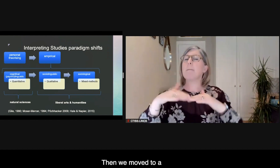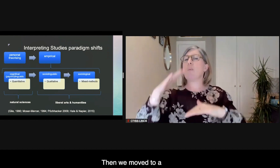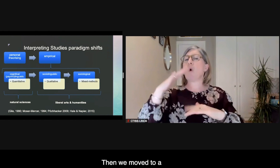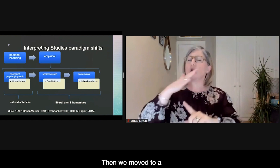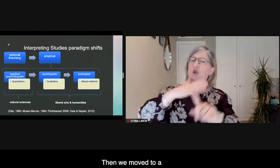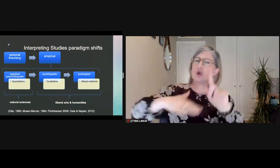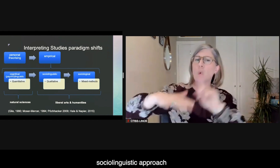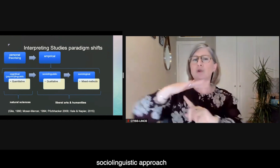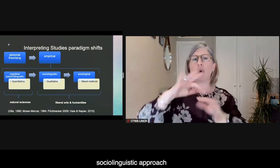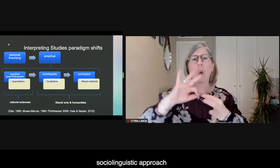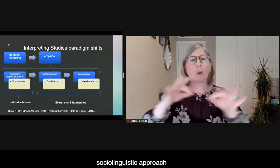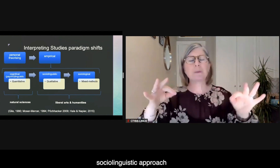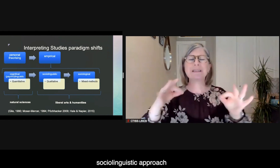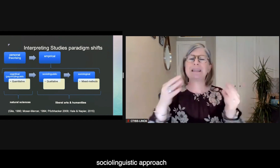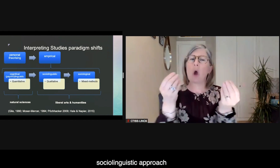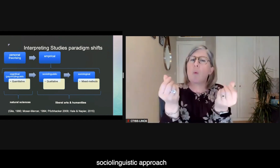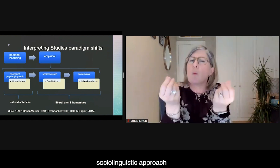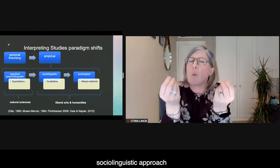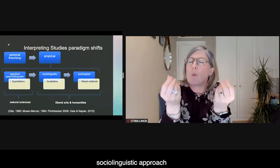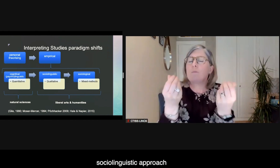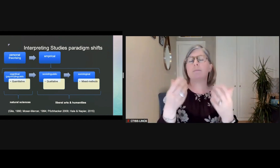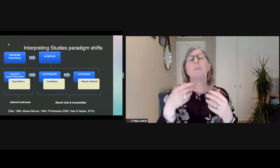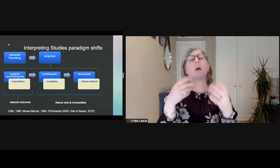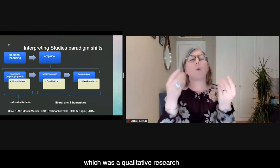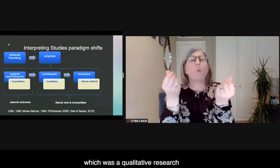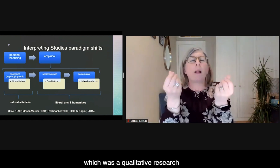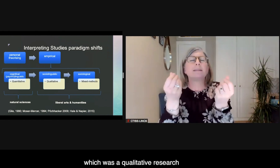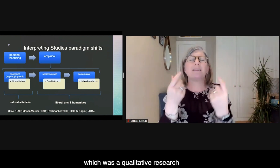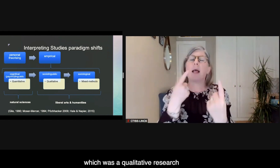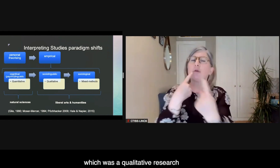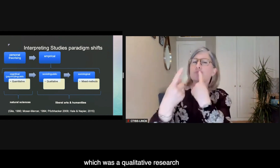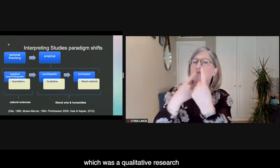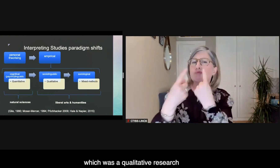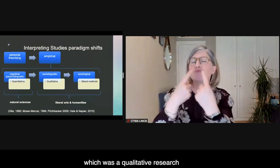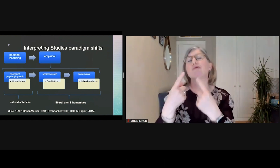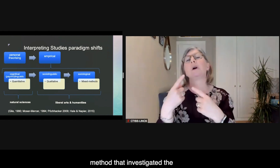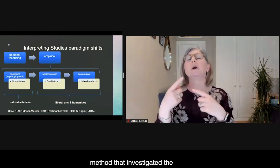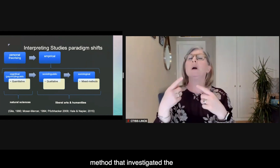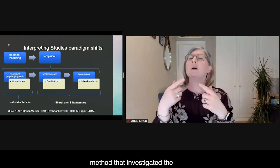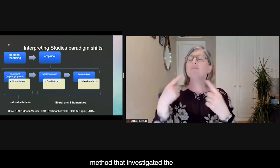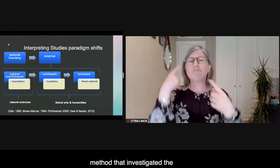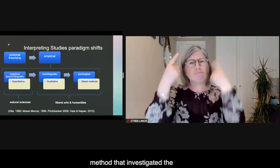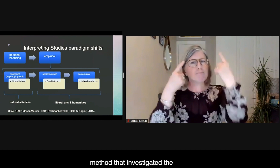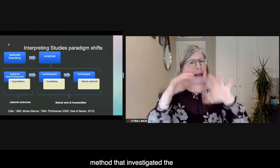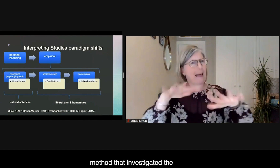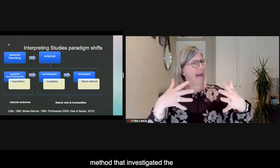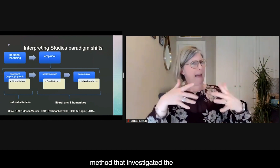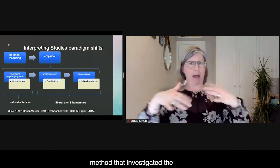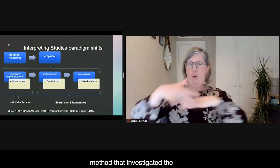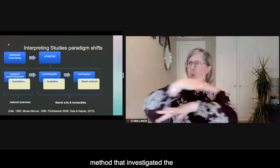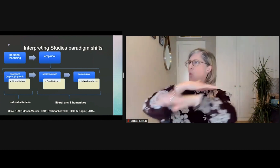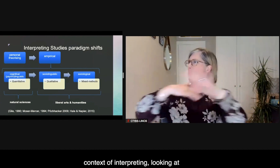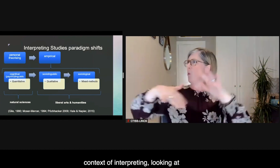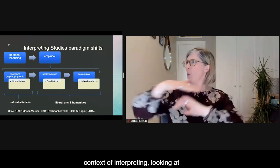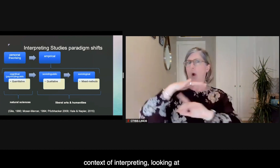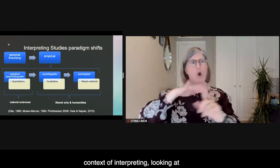Then we moved to a sociolinguistic approach, which was a qualitative research method that investigated the context of interpreting, looking at